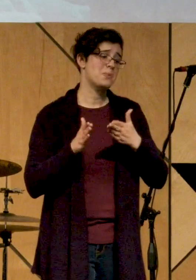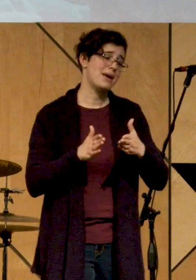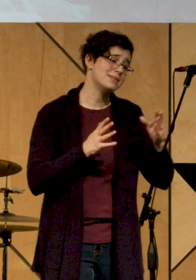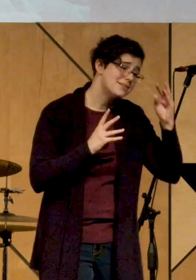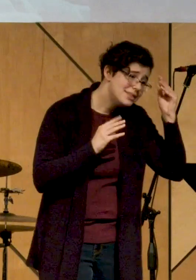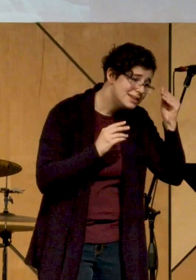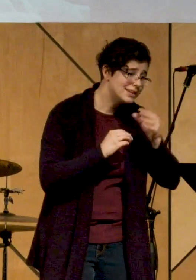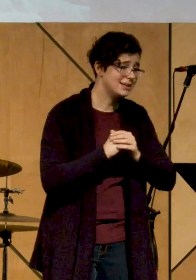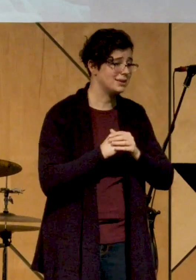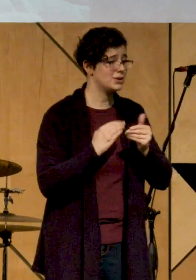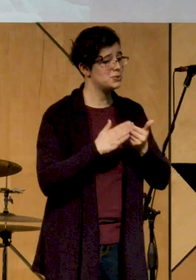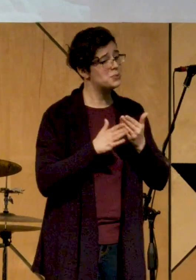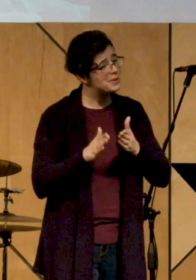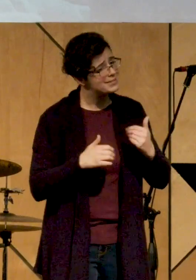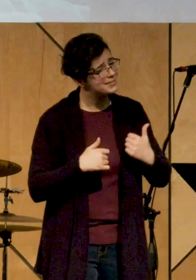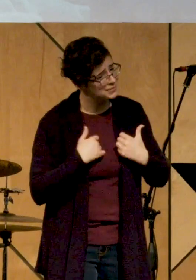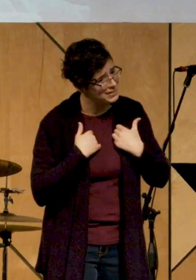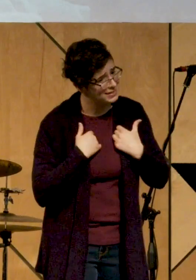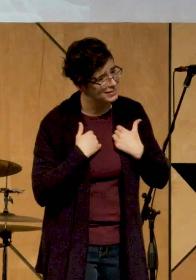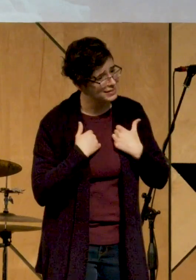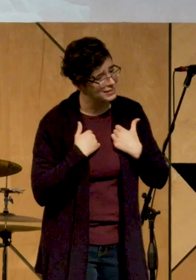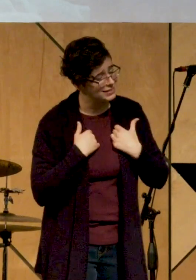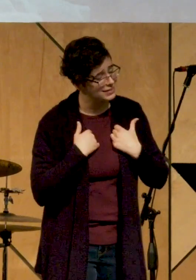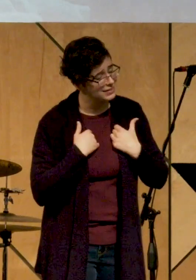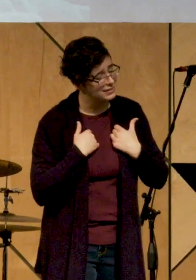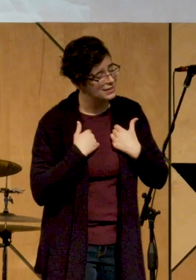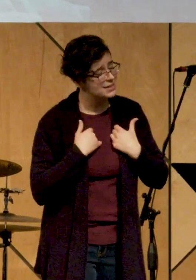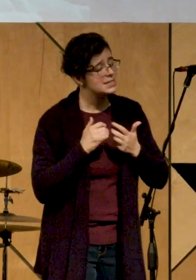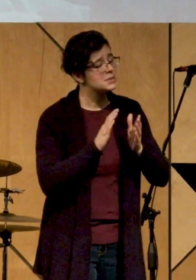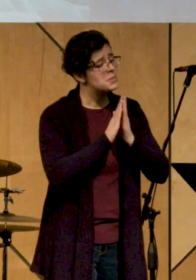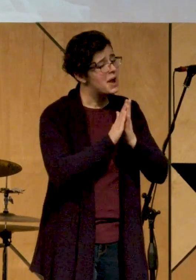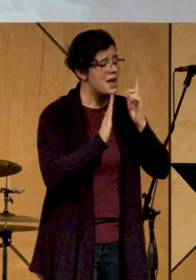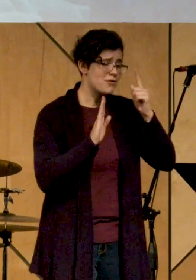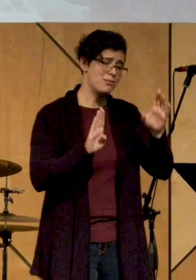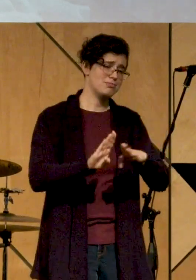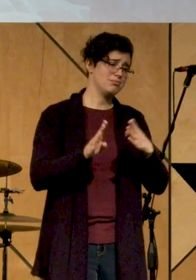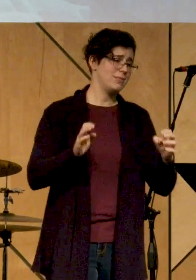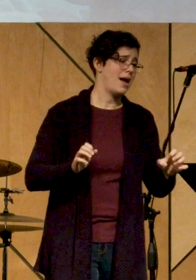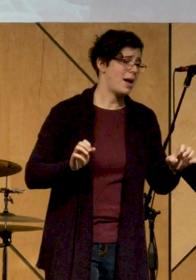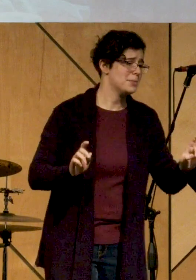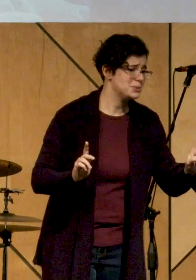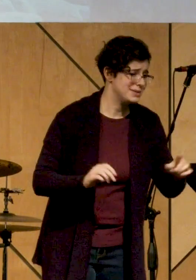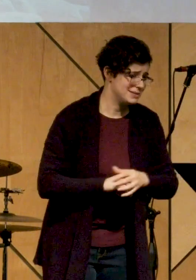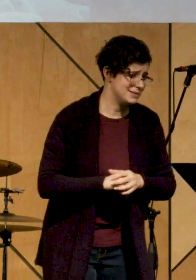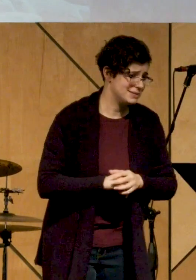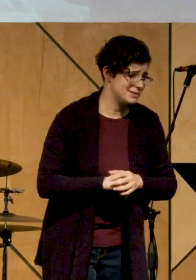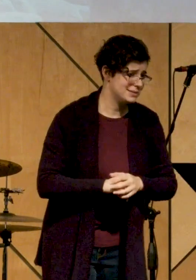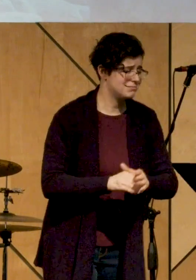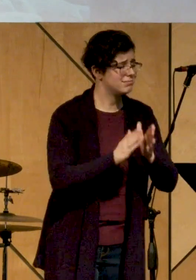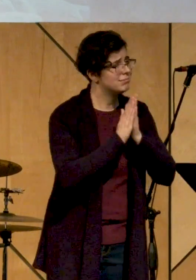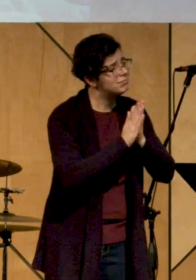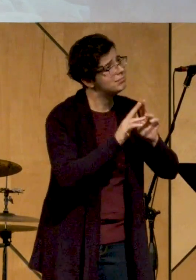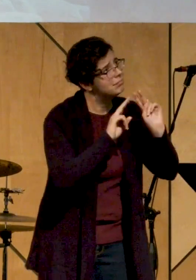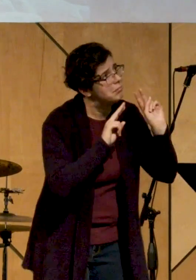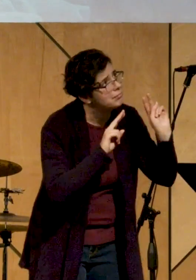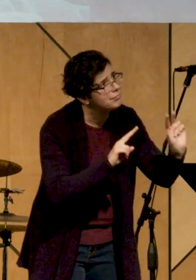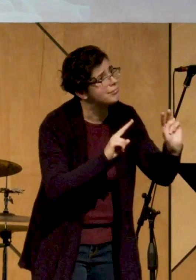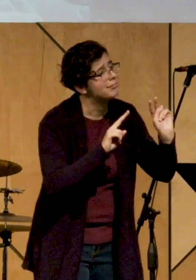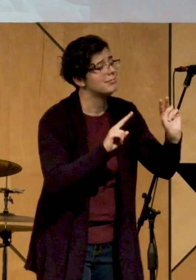thinking and a new way of living. So let's pray for open doors, steadfastly,